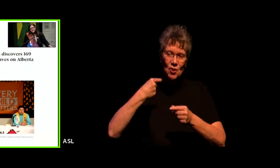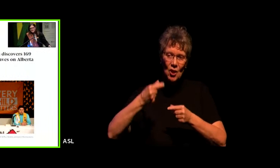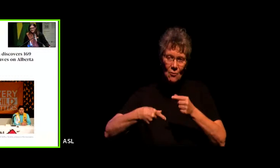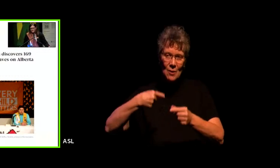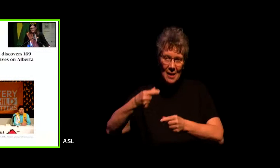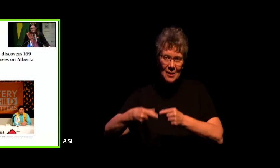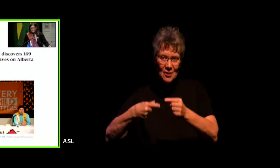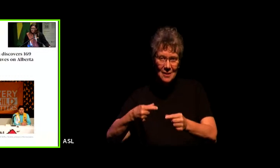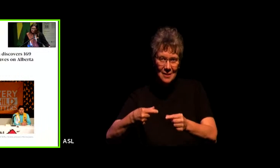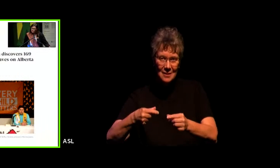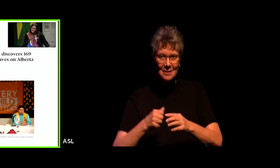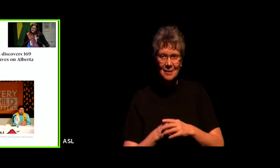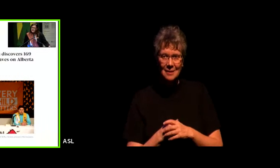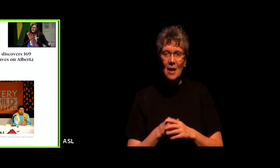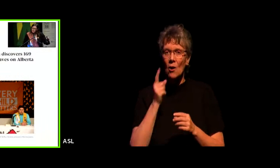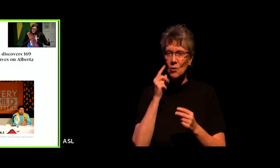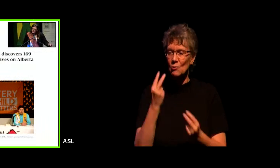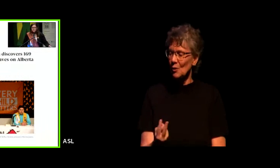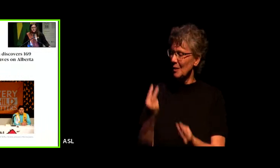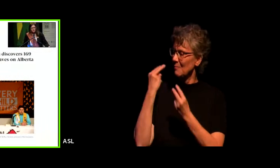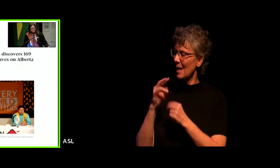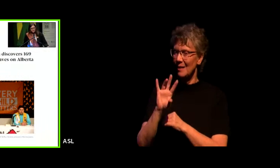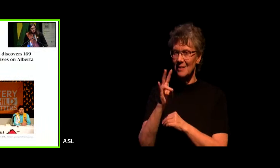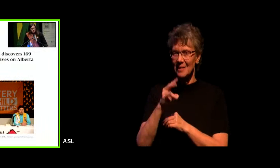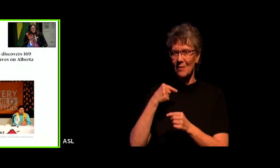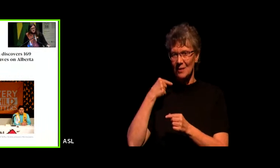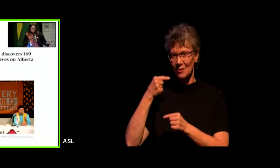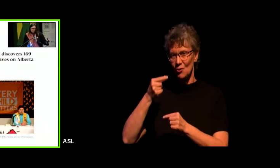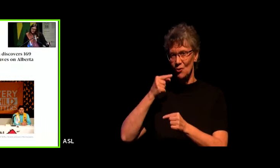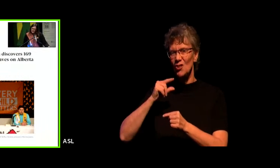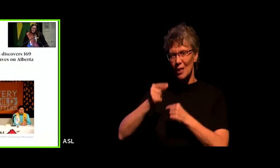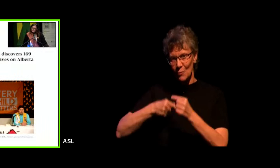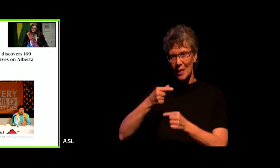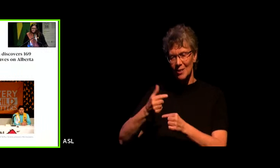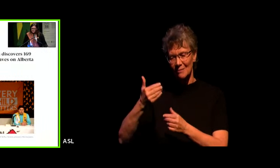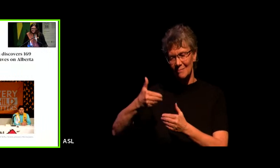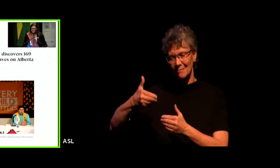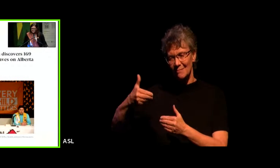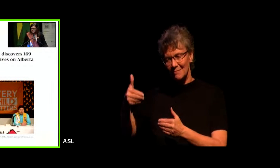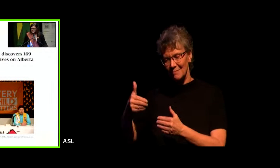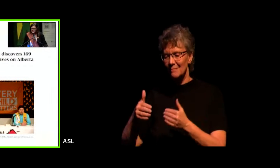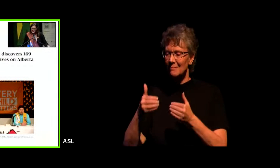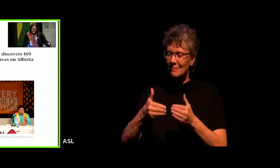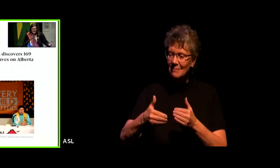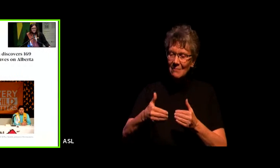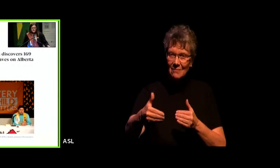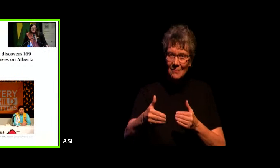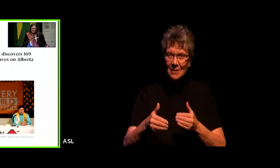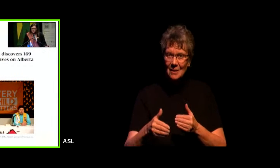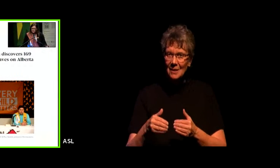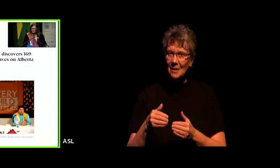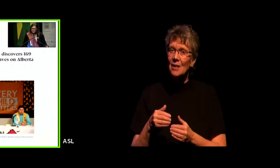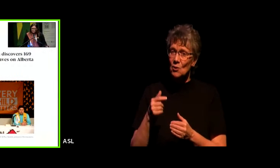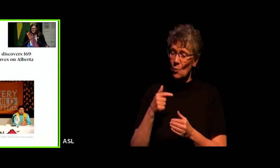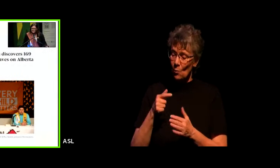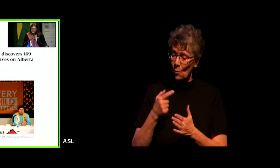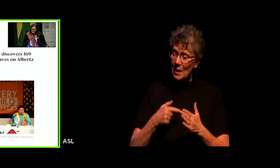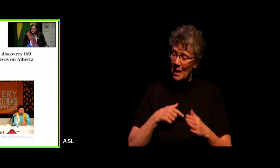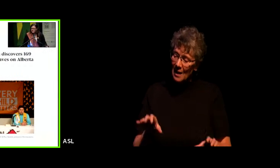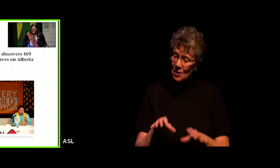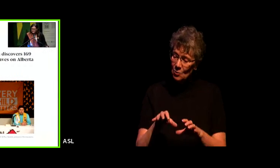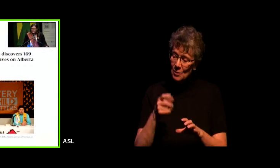she can live in a better world. She will know her stories. She will be proud of who she is. And that everyone in that generation will